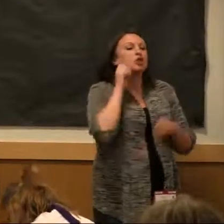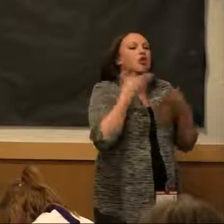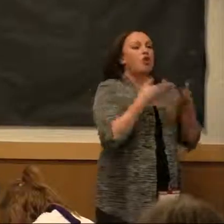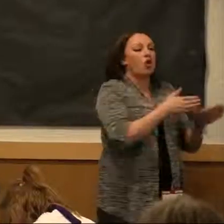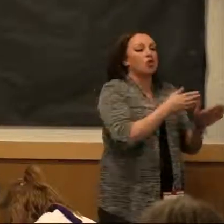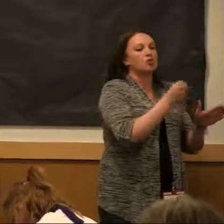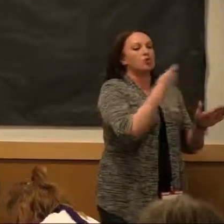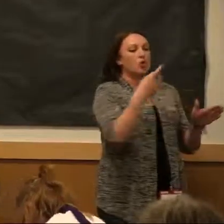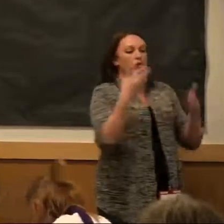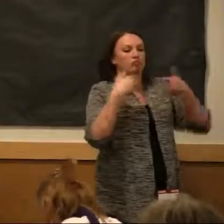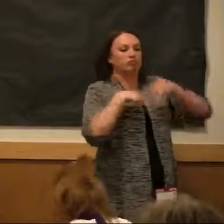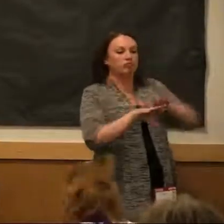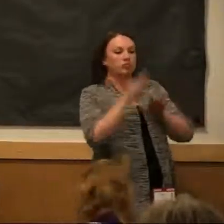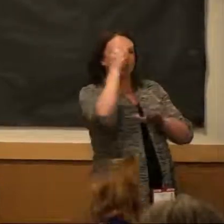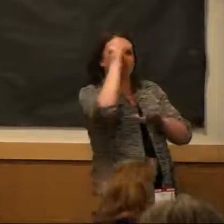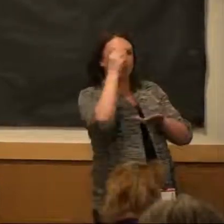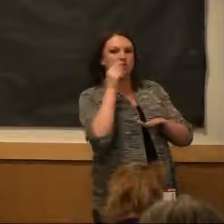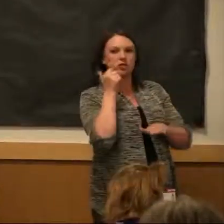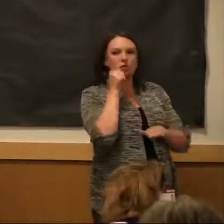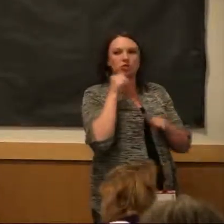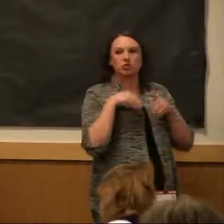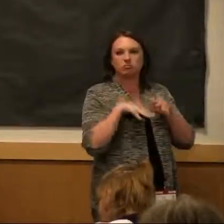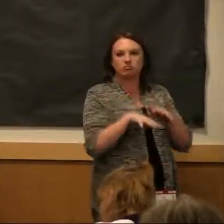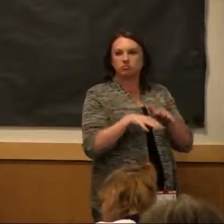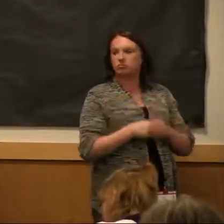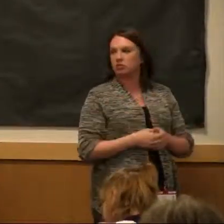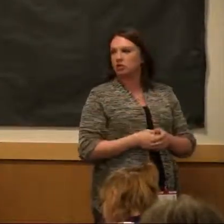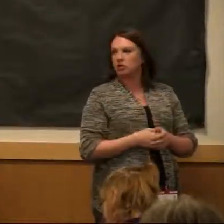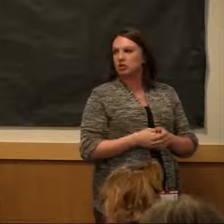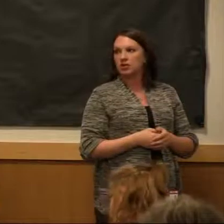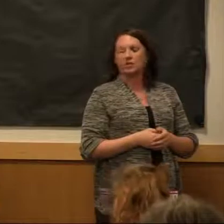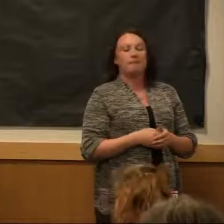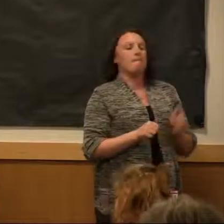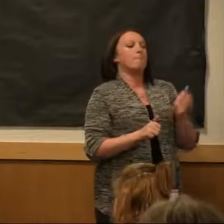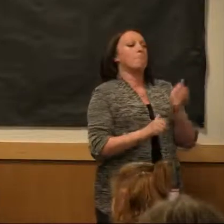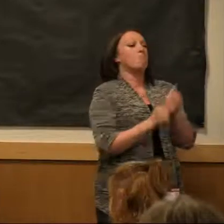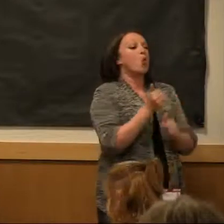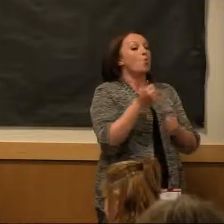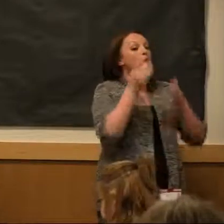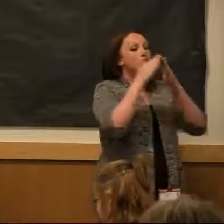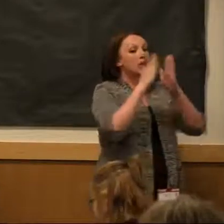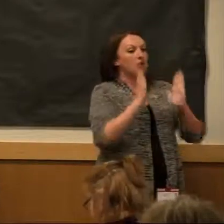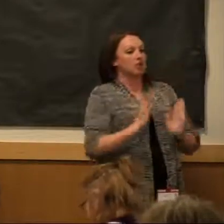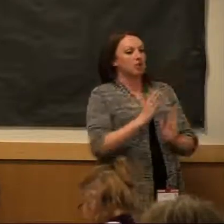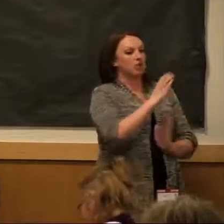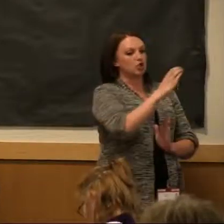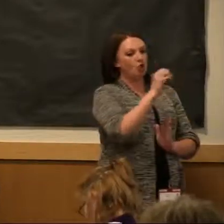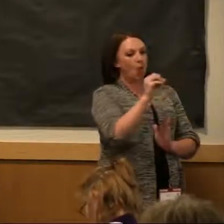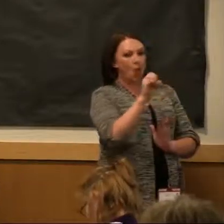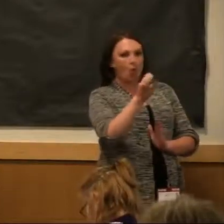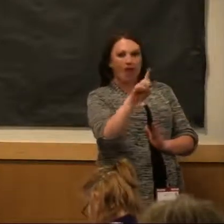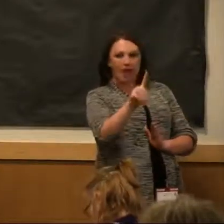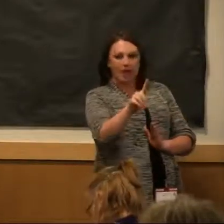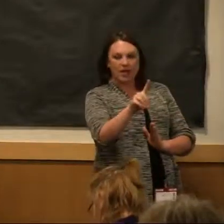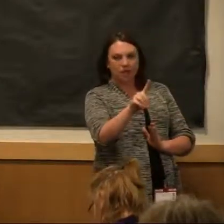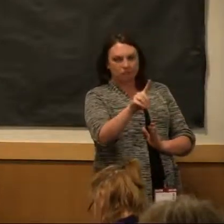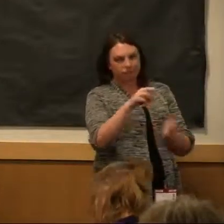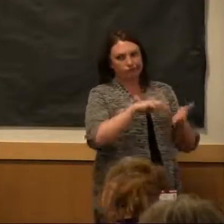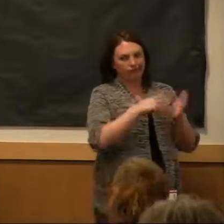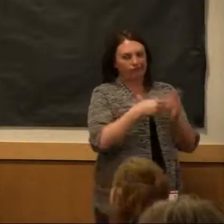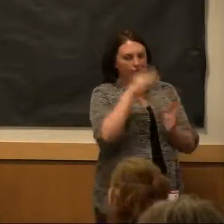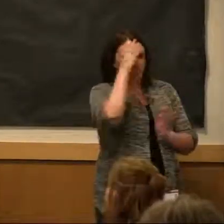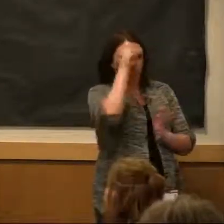they mixed-gendered? Most of our housing is what we call co-ed, which means men and women live on the